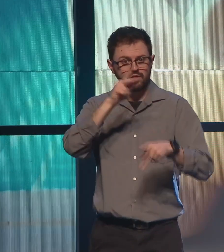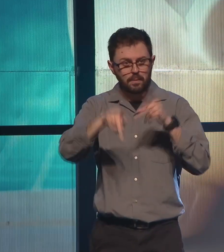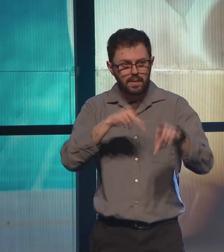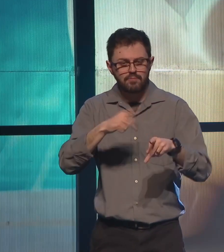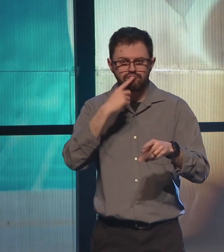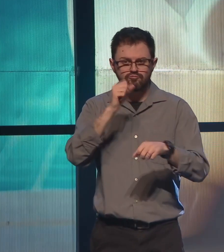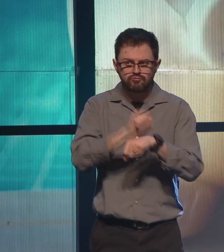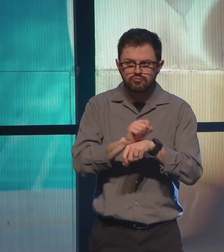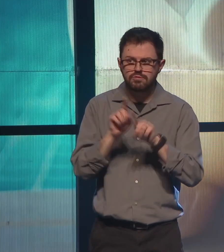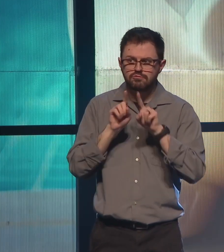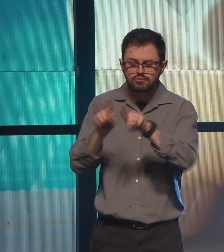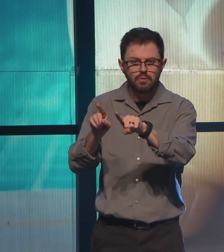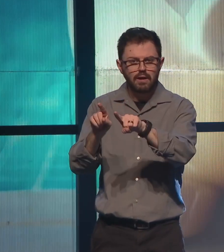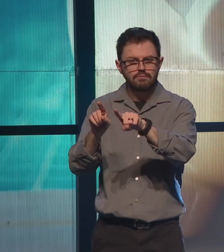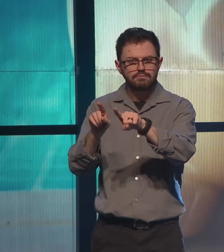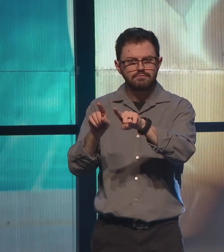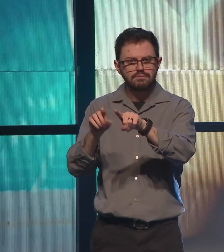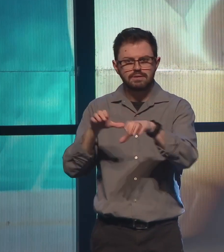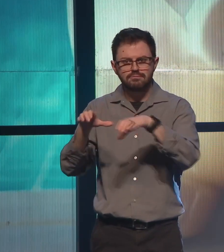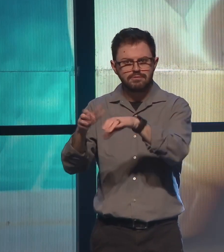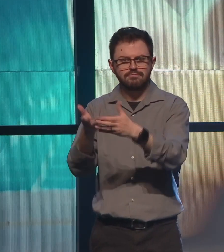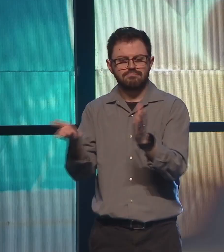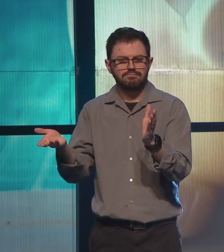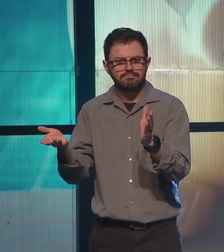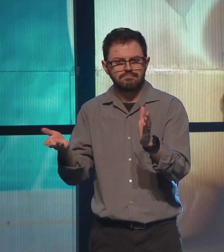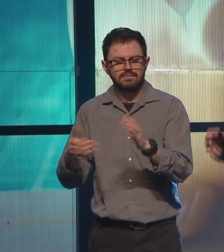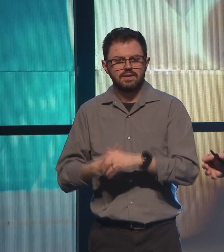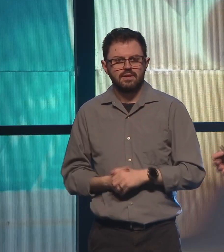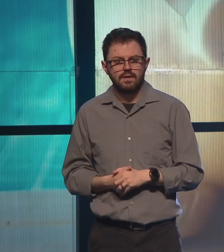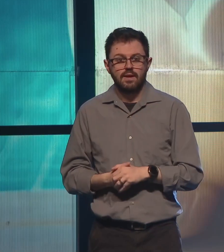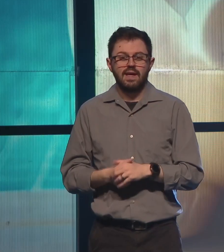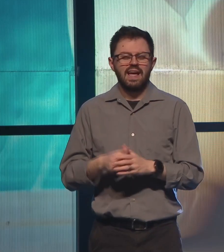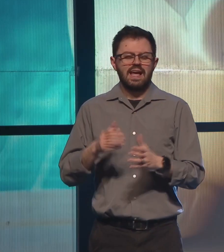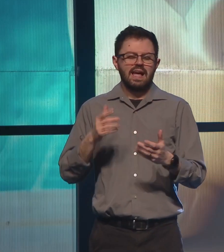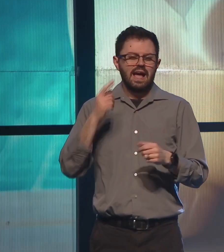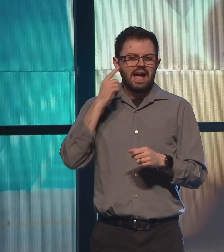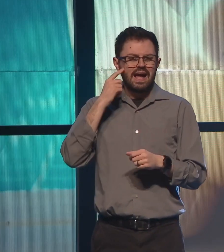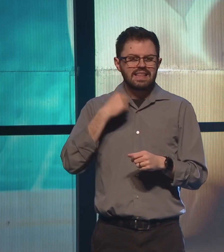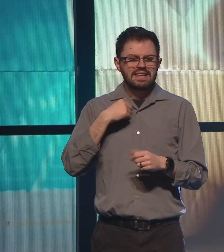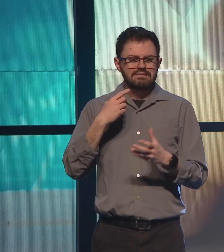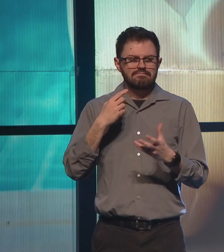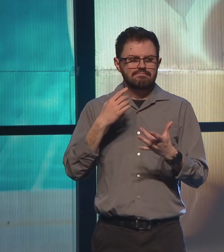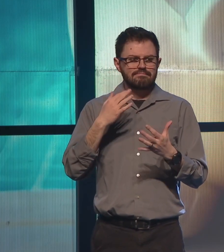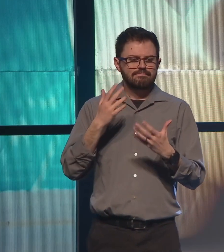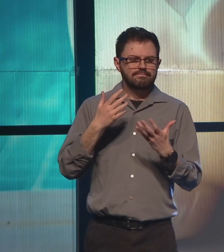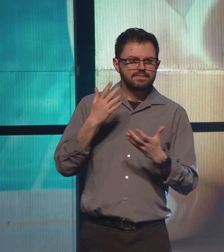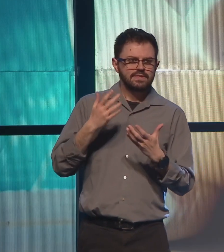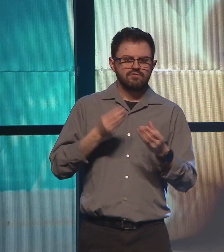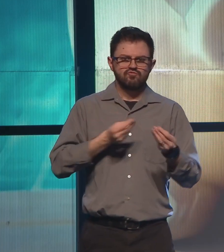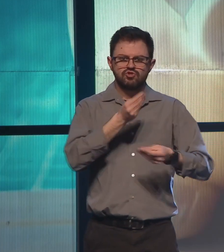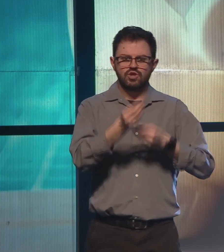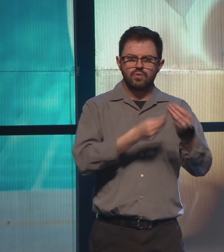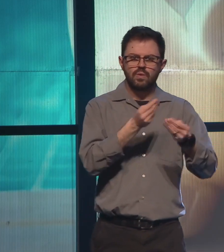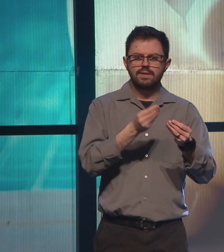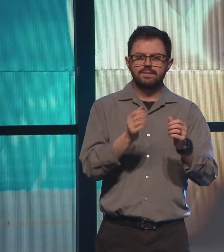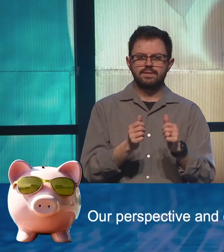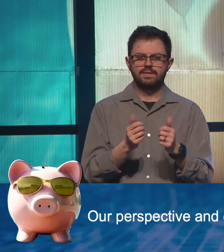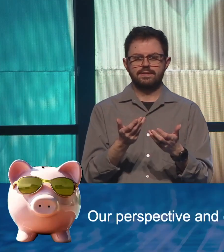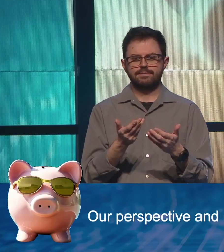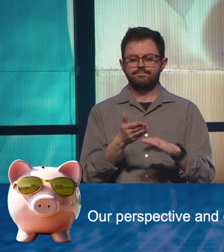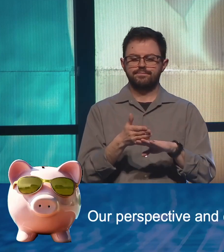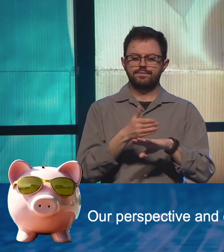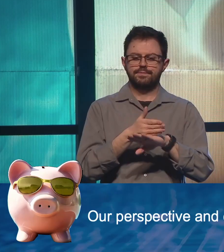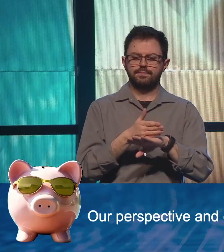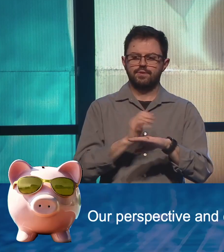be that. But I do think generosity expands our capacity and it grows us in 3 areas. It grows our love, our ability